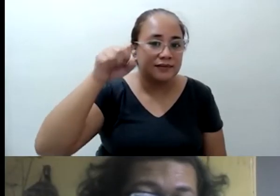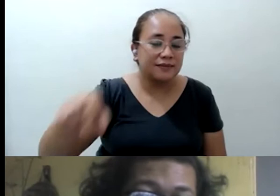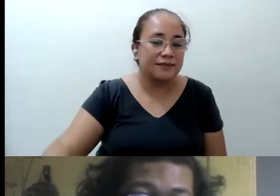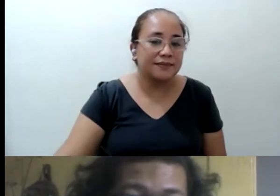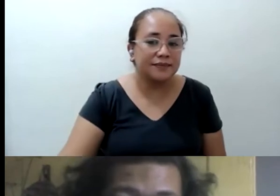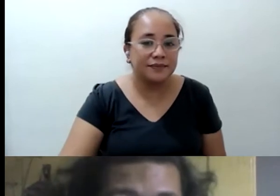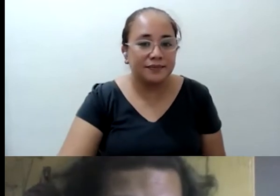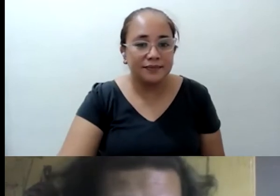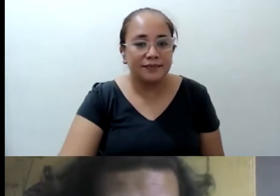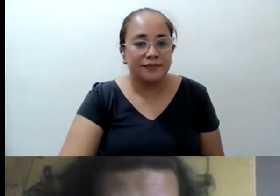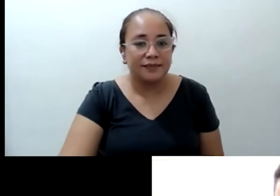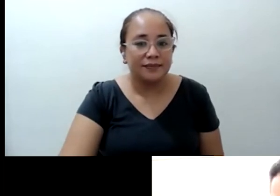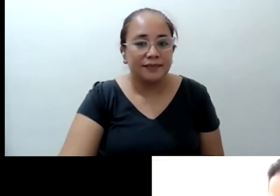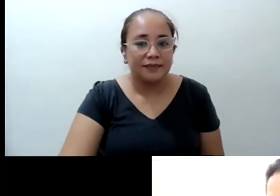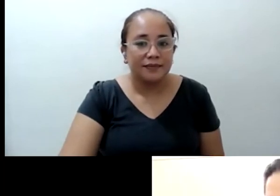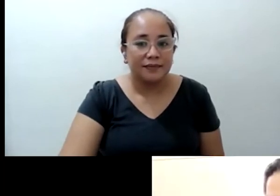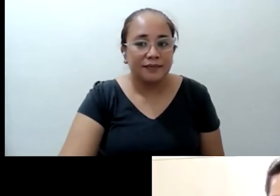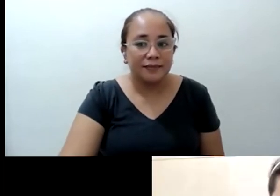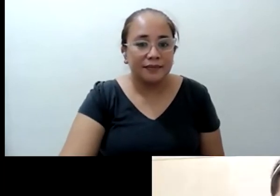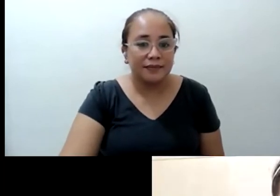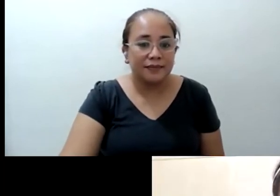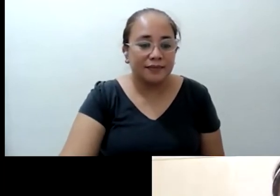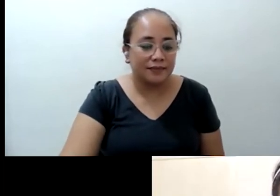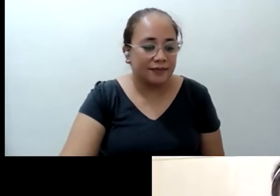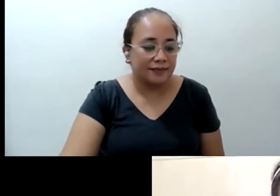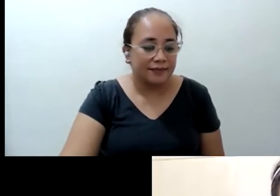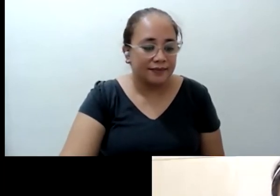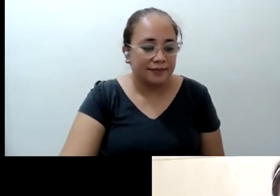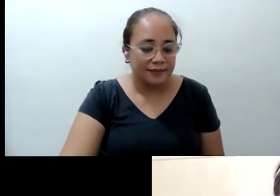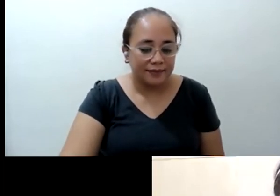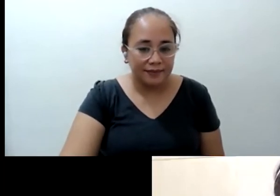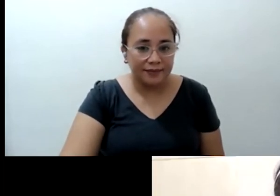So I'm not putting it up. Okay, let me put it up. Yeah.